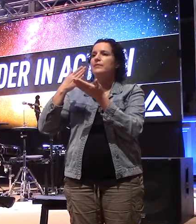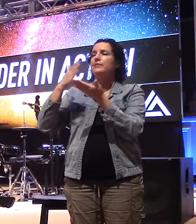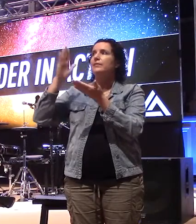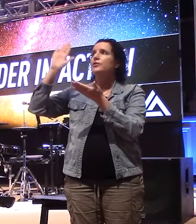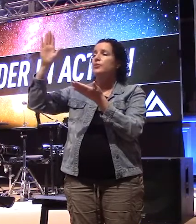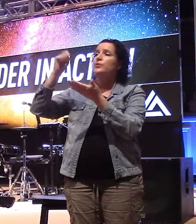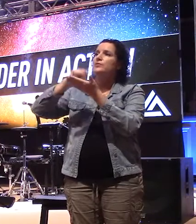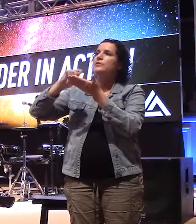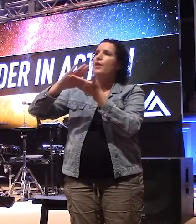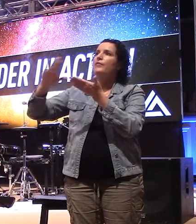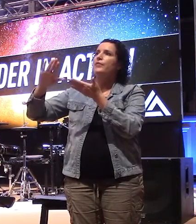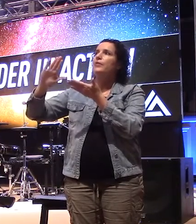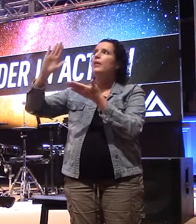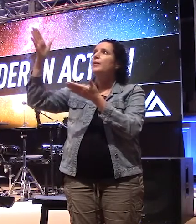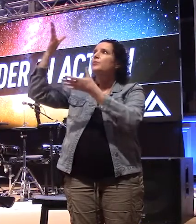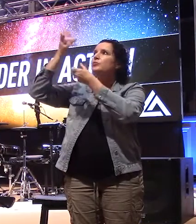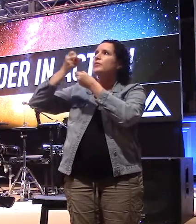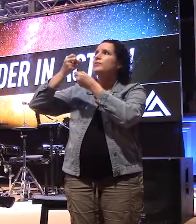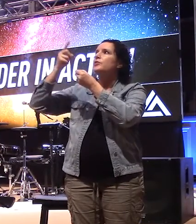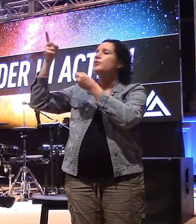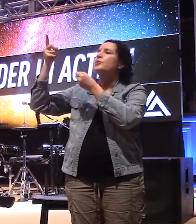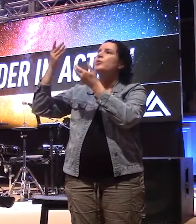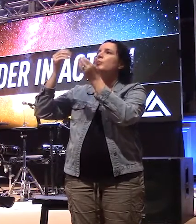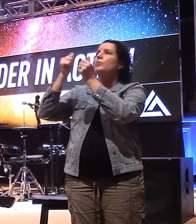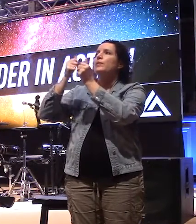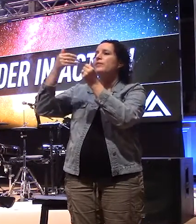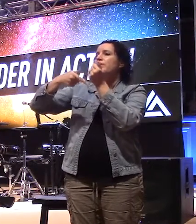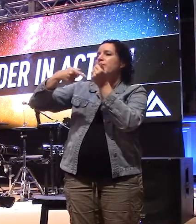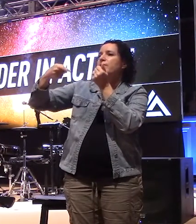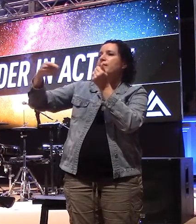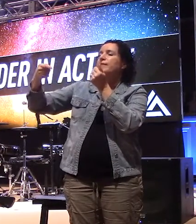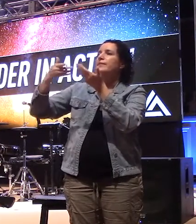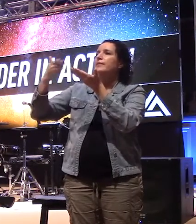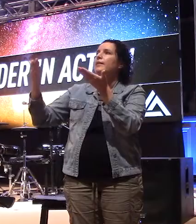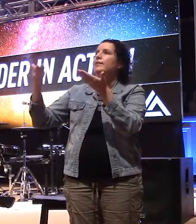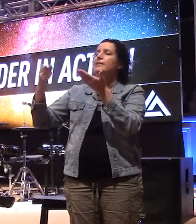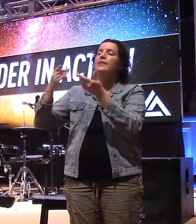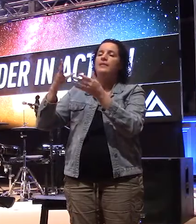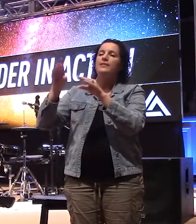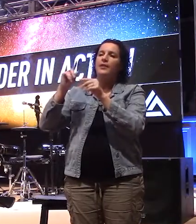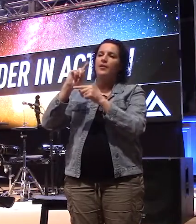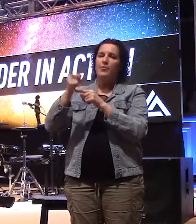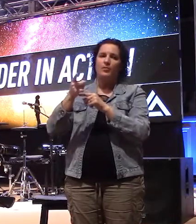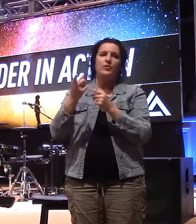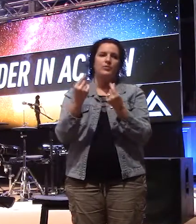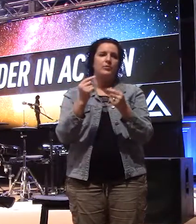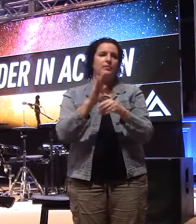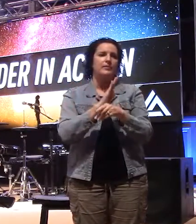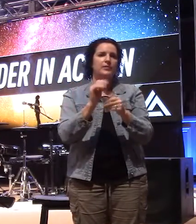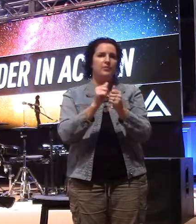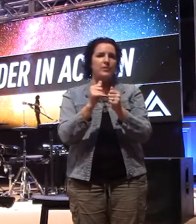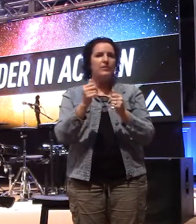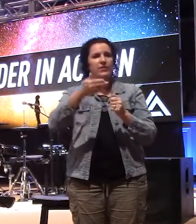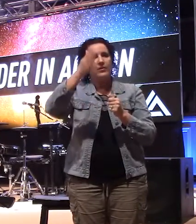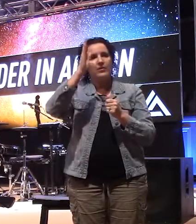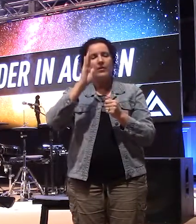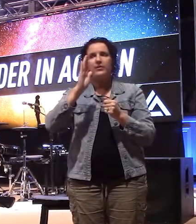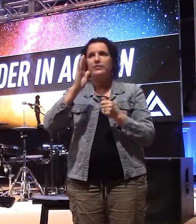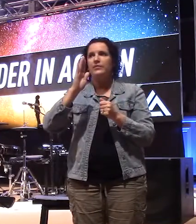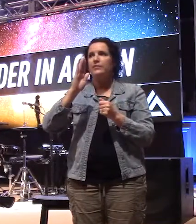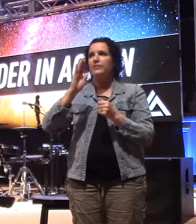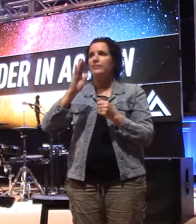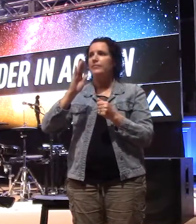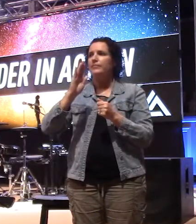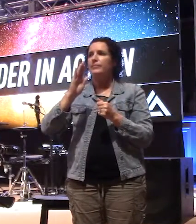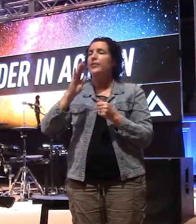sovereign. I'm trusting you with these things. Take a moment and do business with God. You're God, I'm not, and I'm